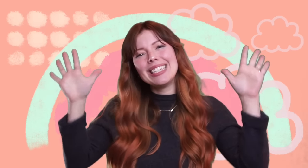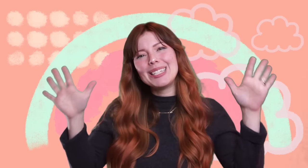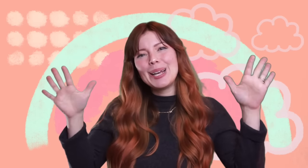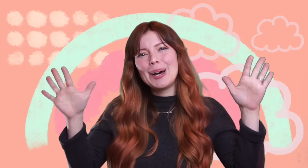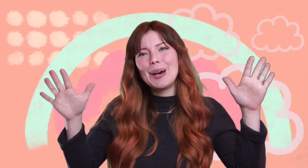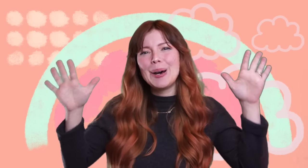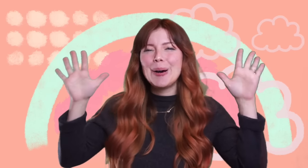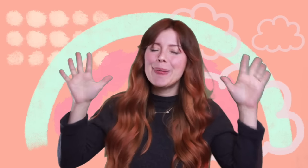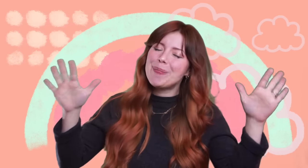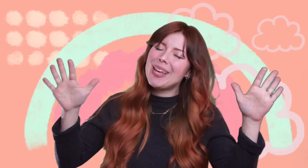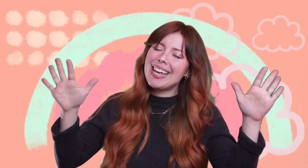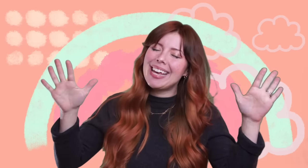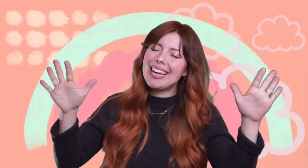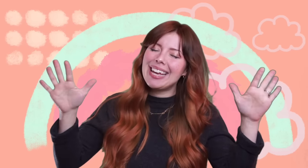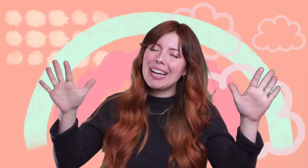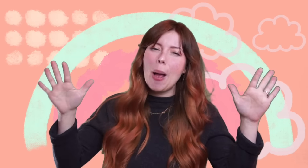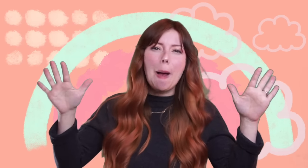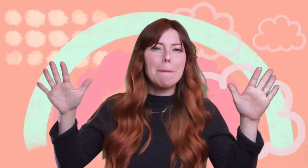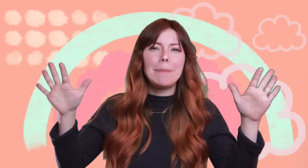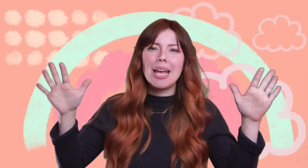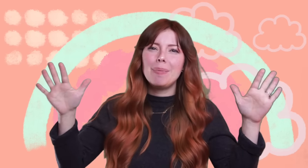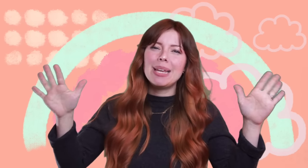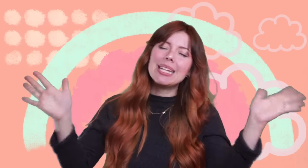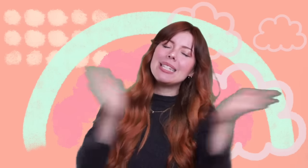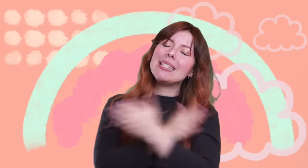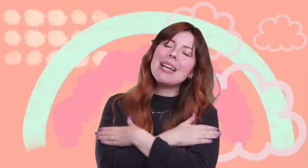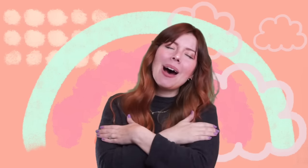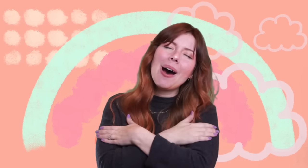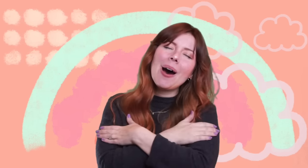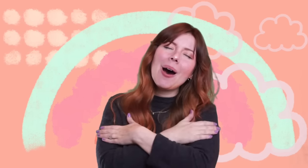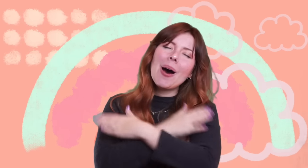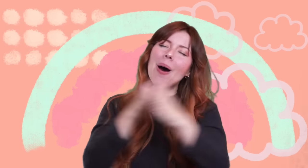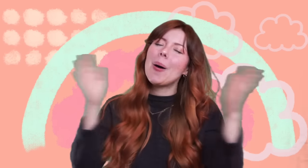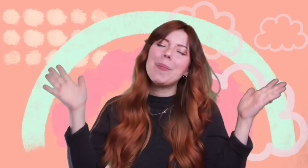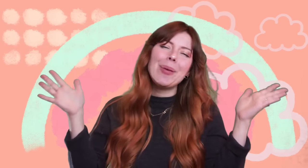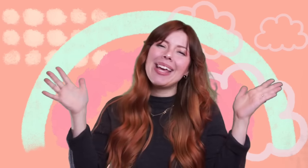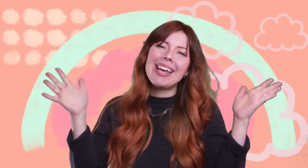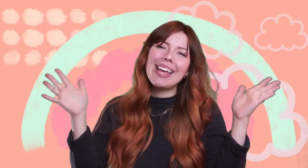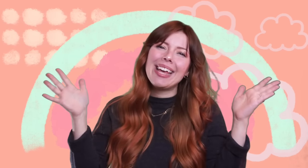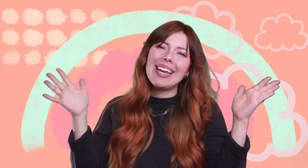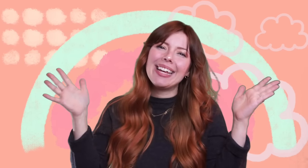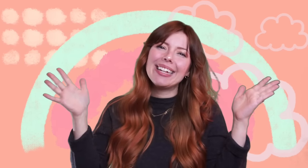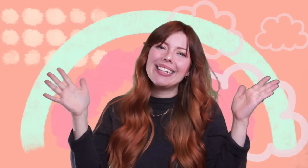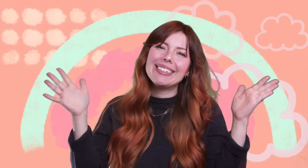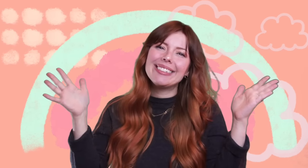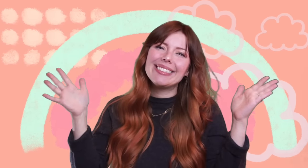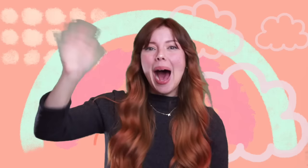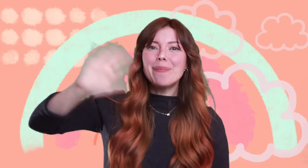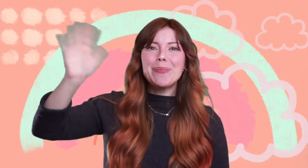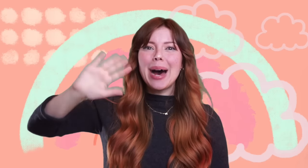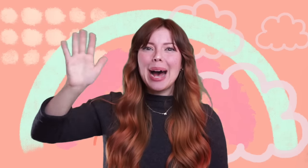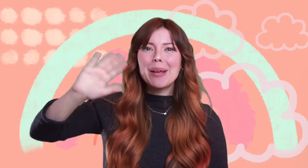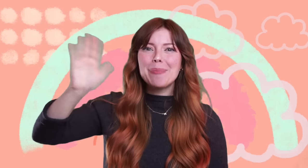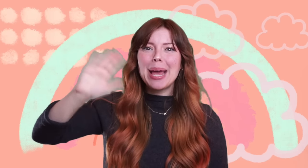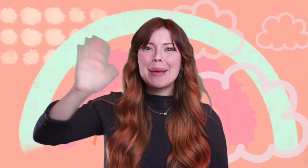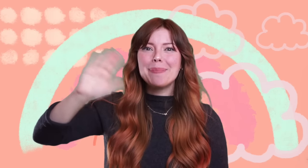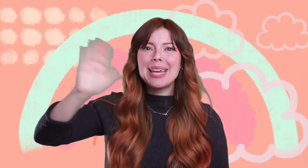so big. Baby is so big. Bye, baby.